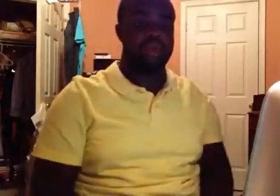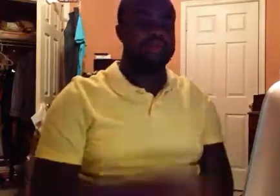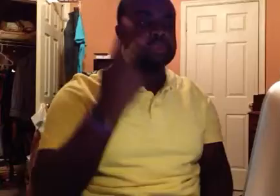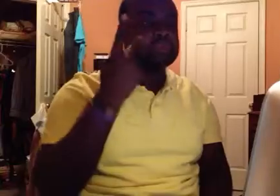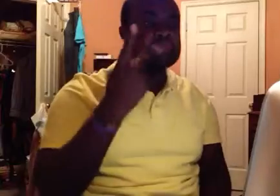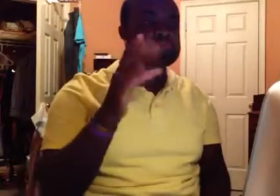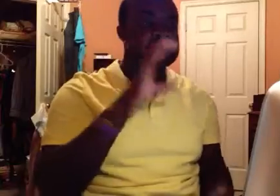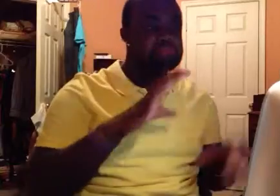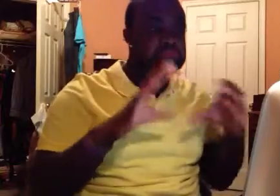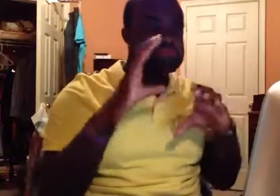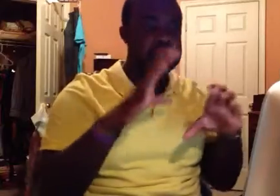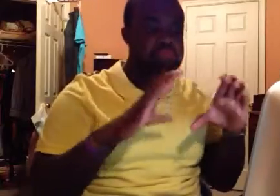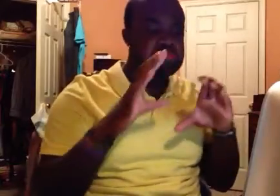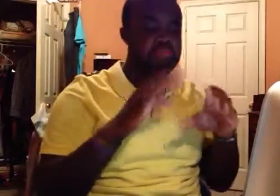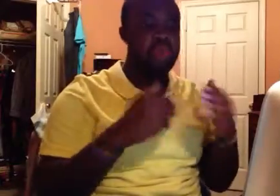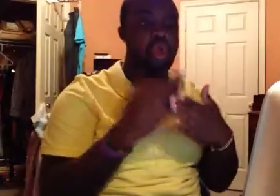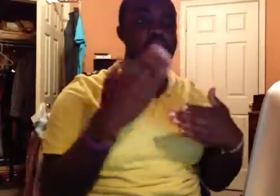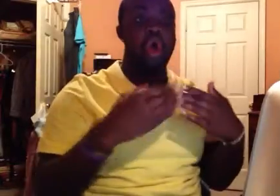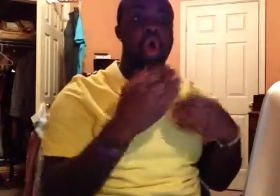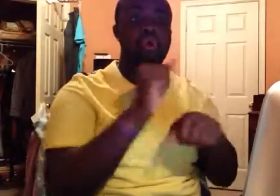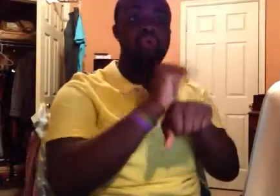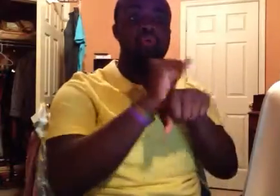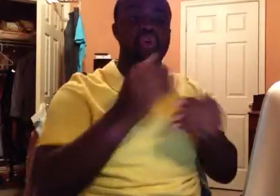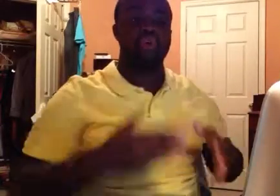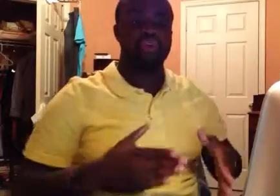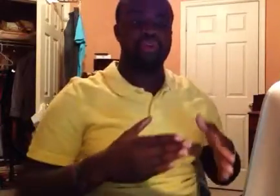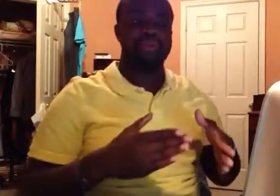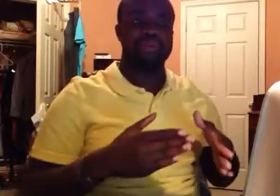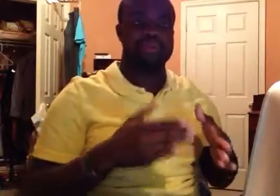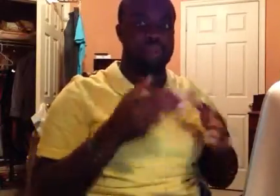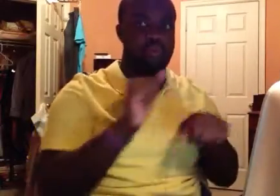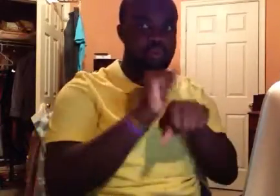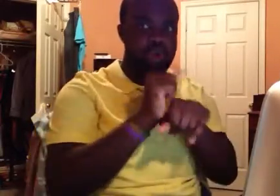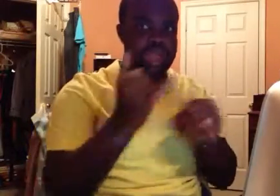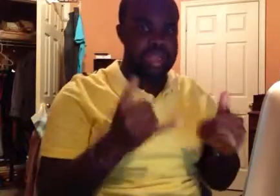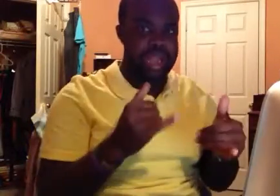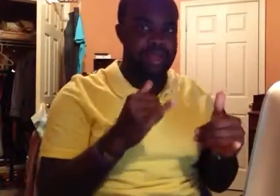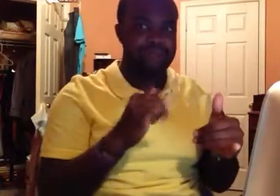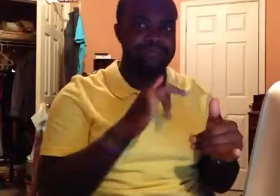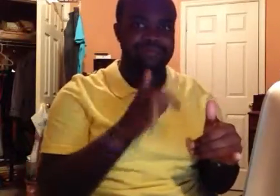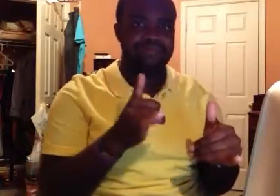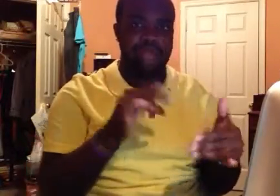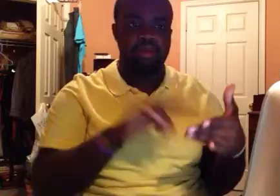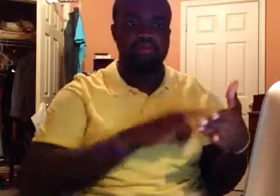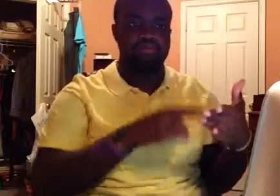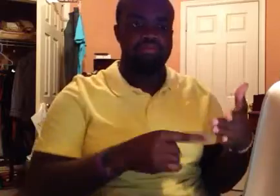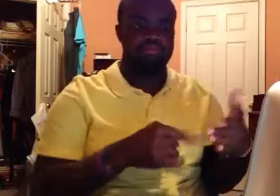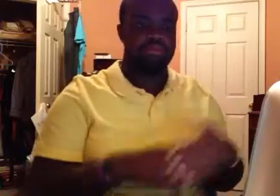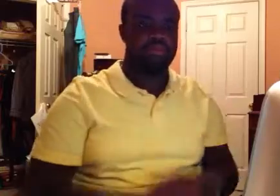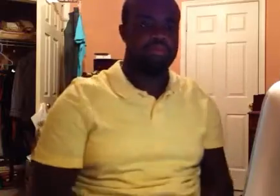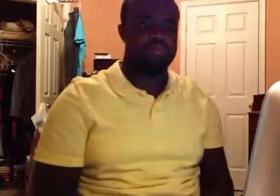employee, active, because this is one of the first checks that are used in order to prevent someone from trying to embezzle